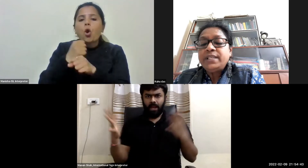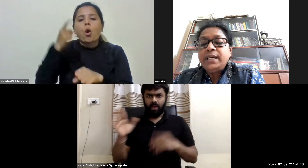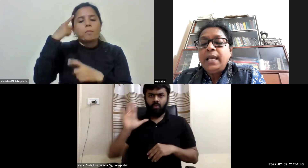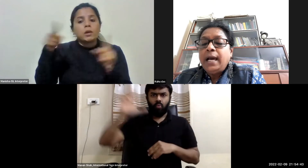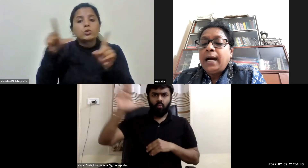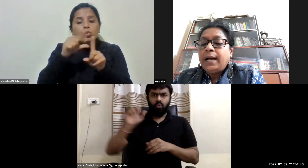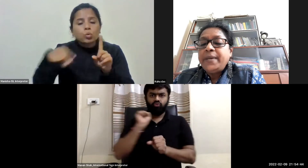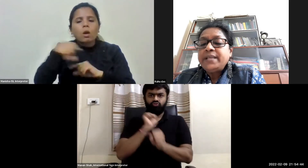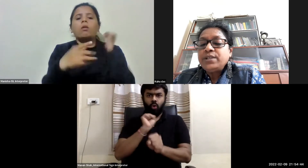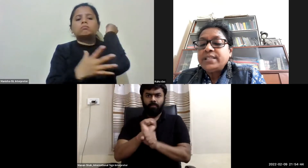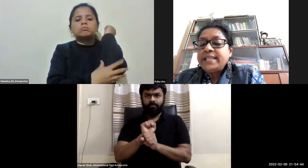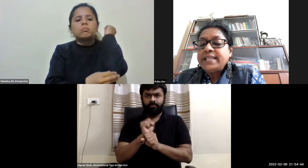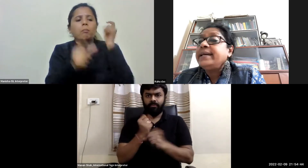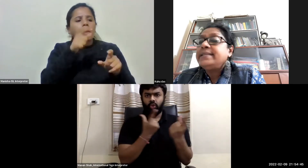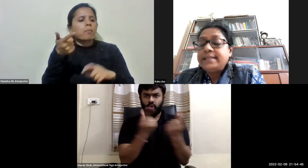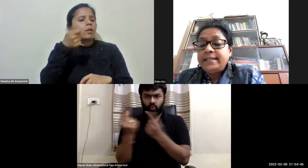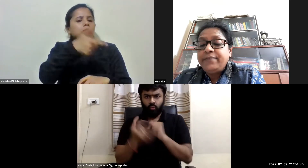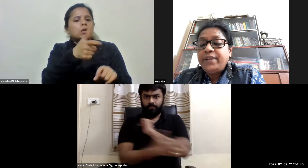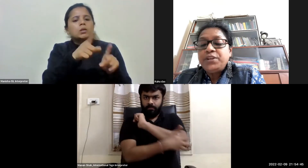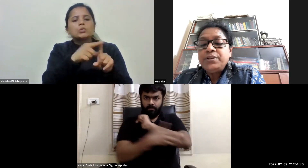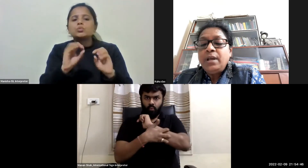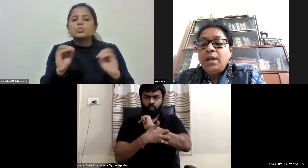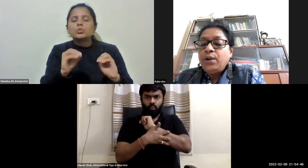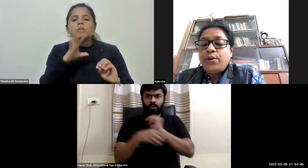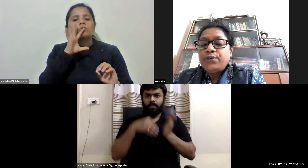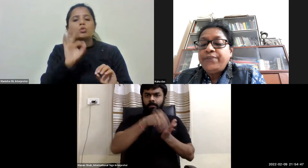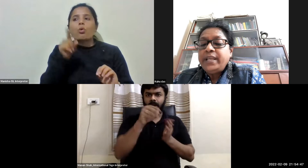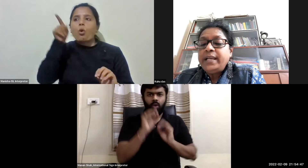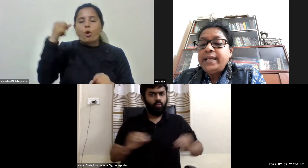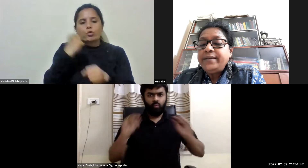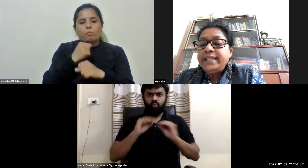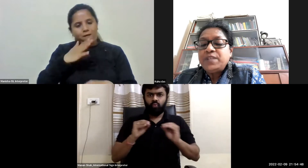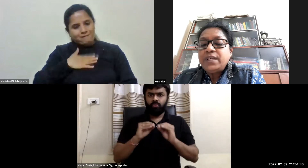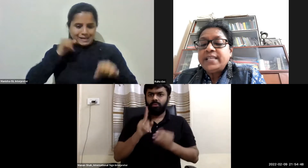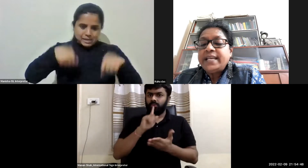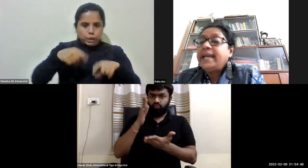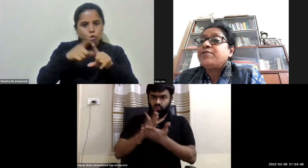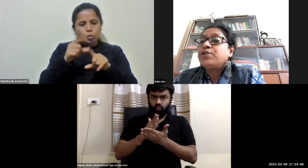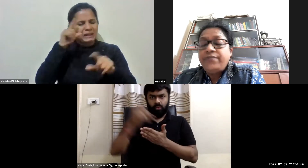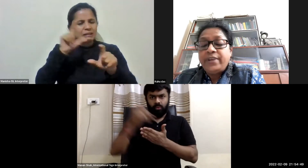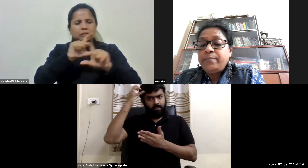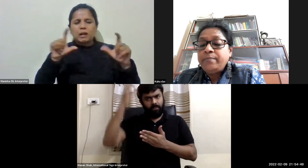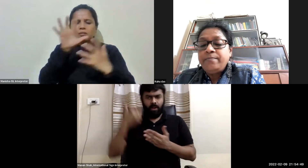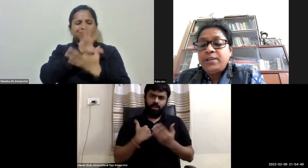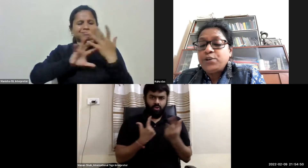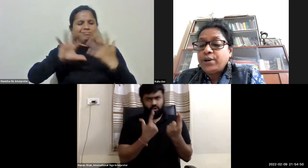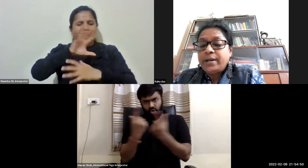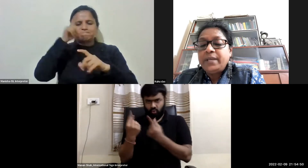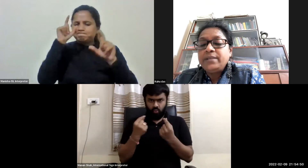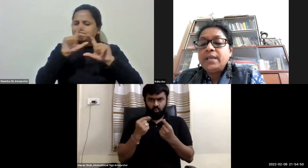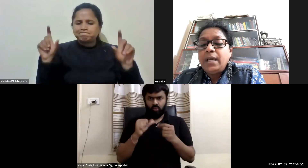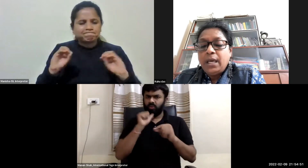in poverty are based on standardized definition, not very clear in themselves, and have